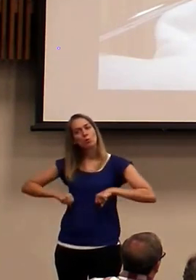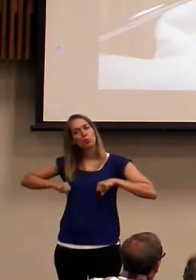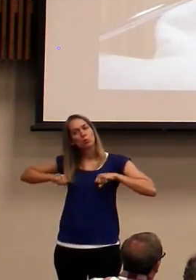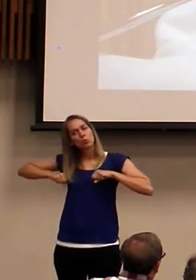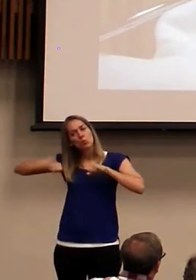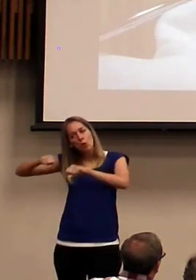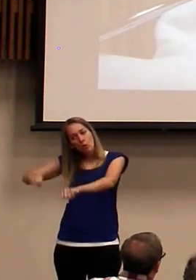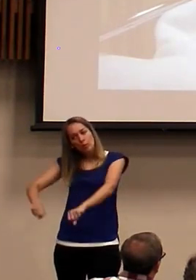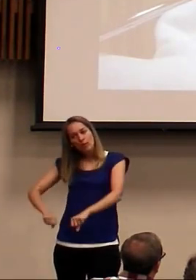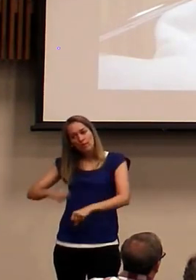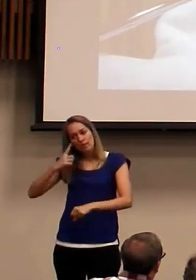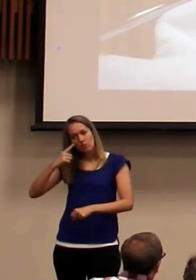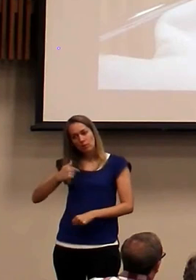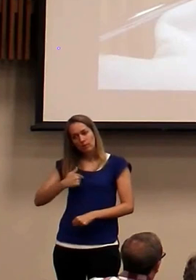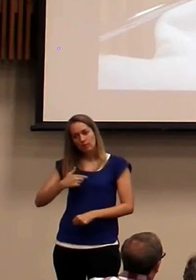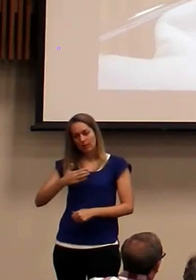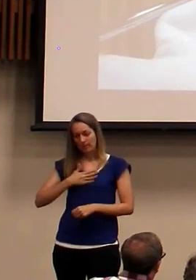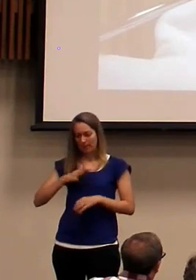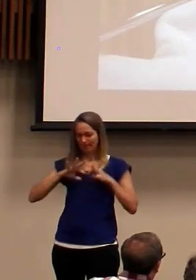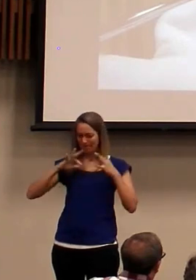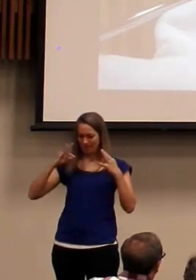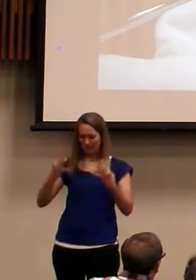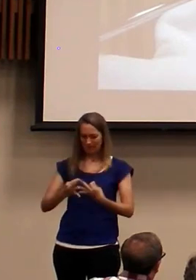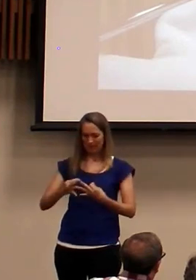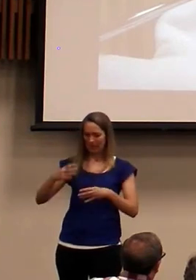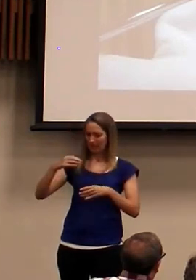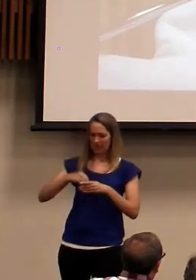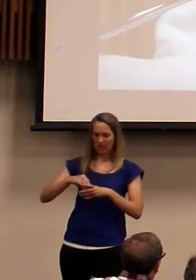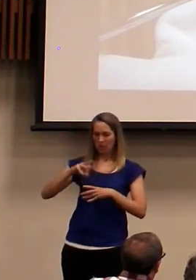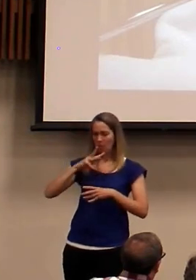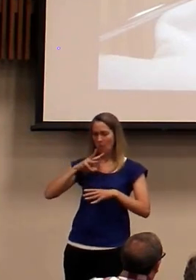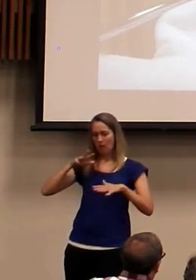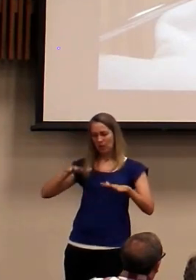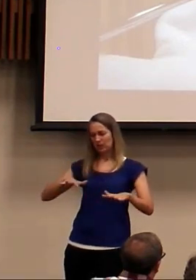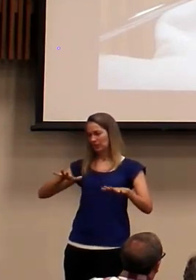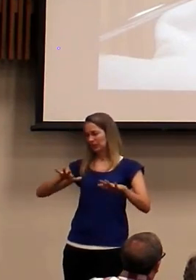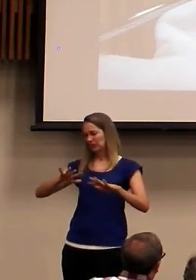My family splashing in the water.